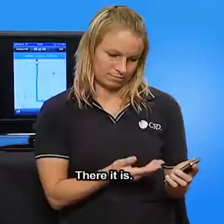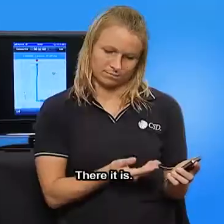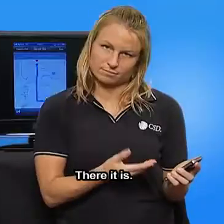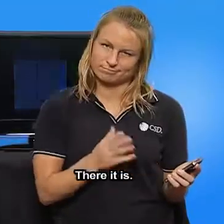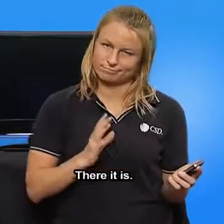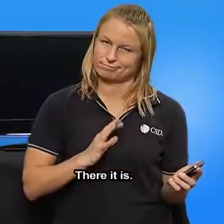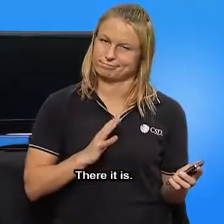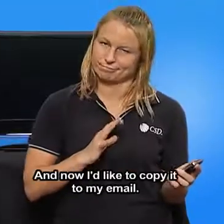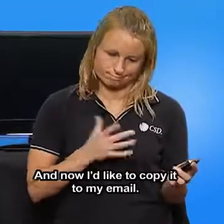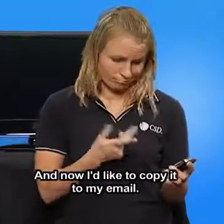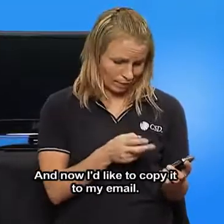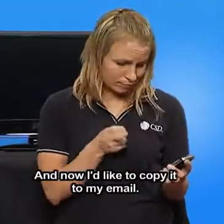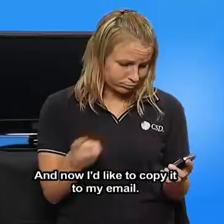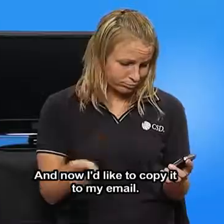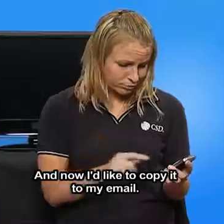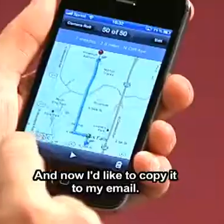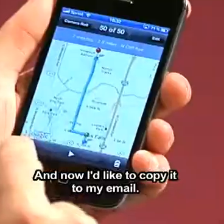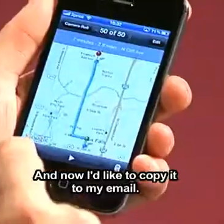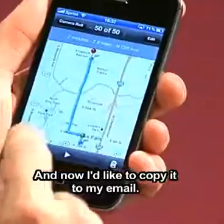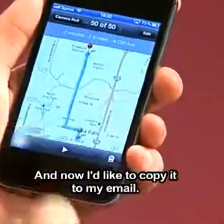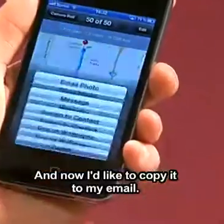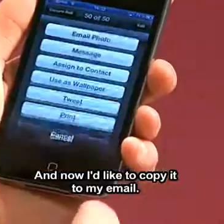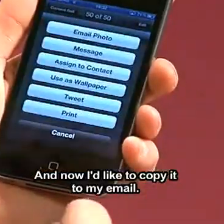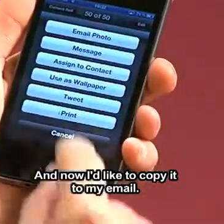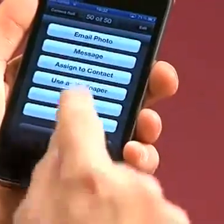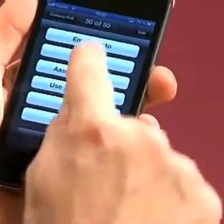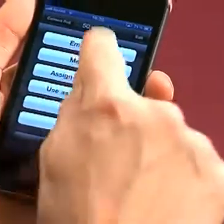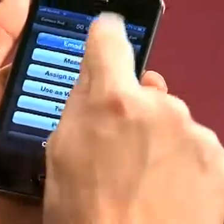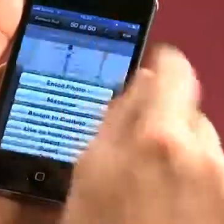There it is, and now I'd like to copy it to my email.